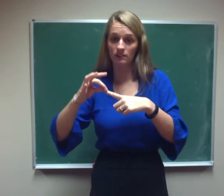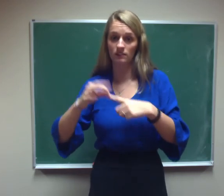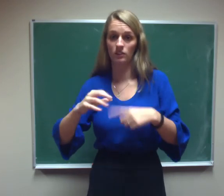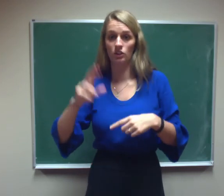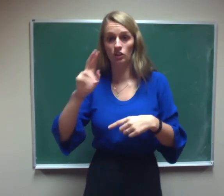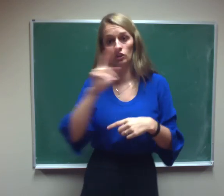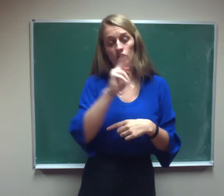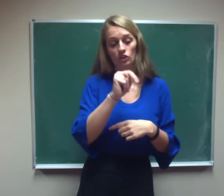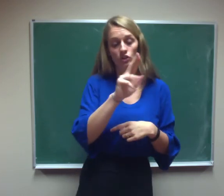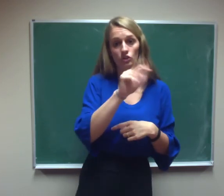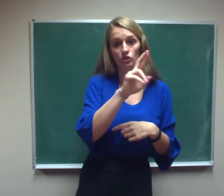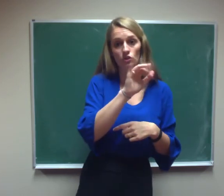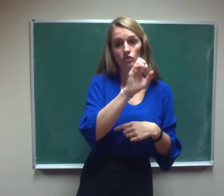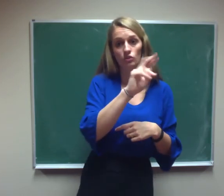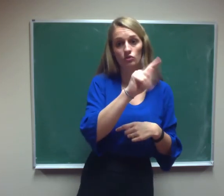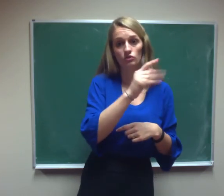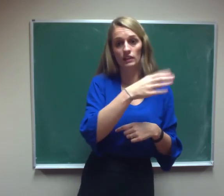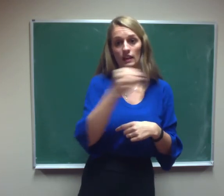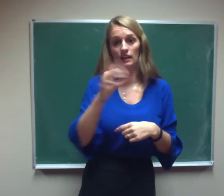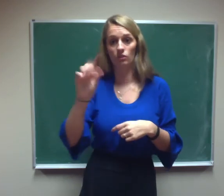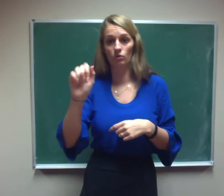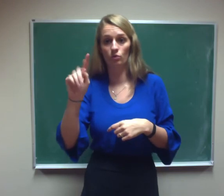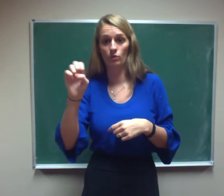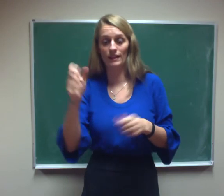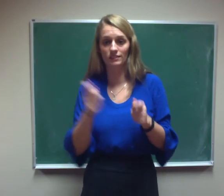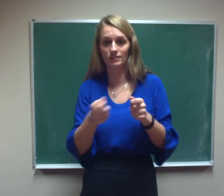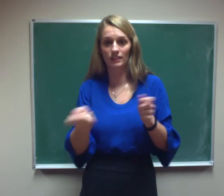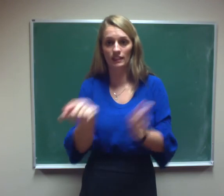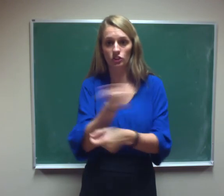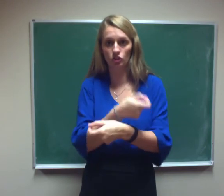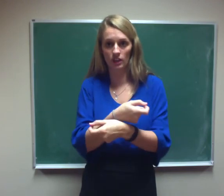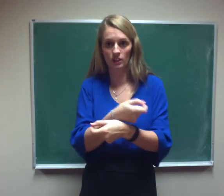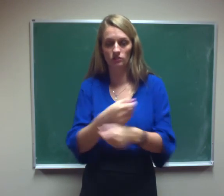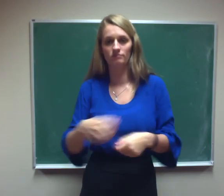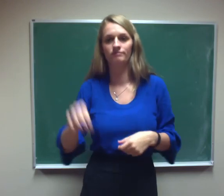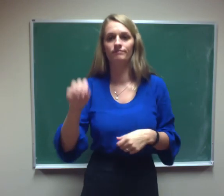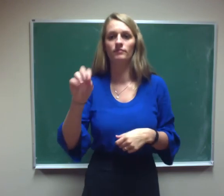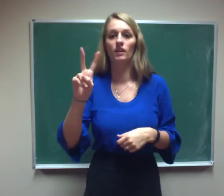not least, we've got venules, which become veins that carry blood back up to the heart.